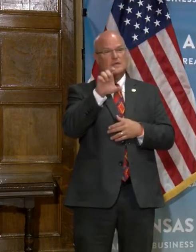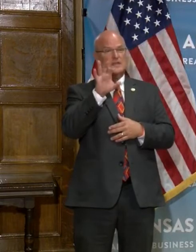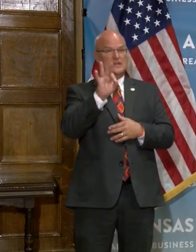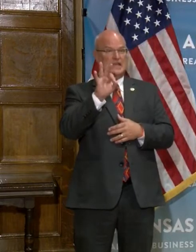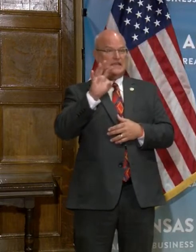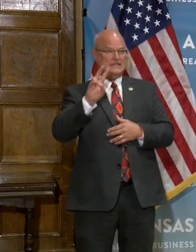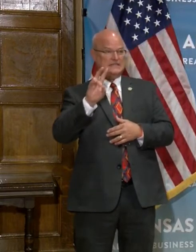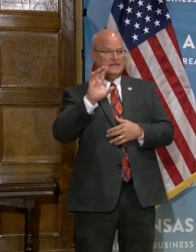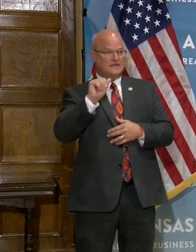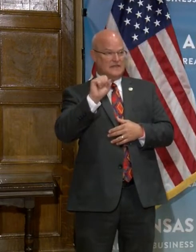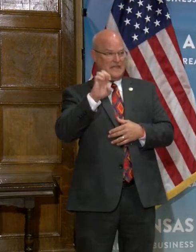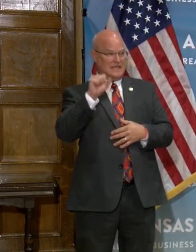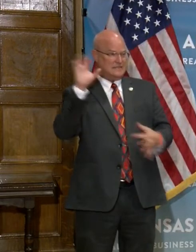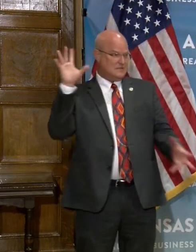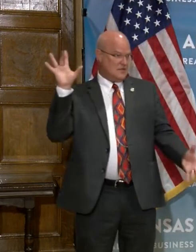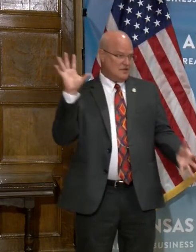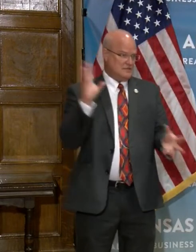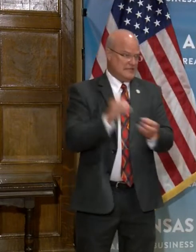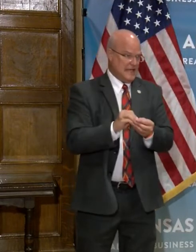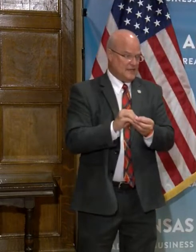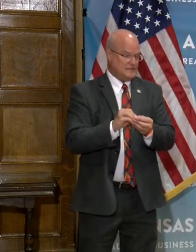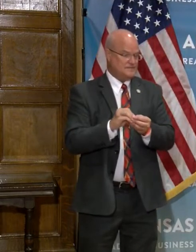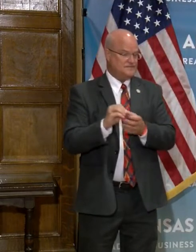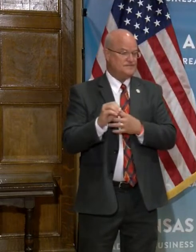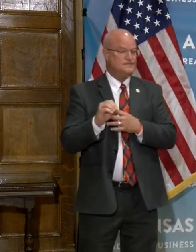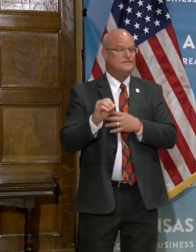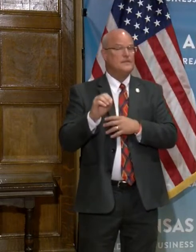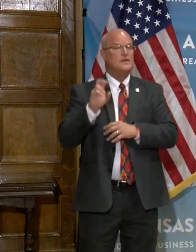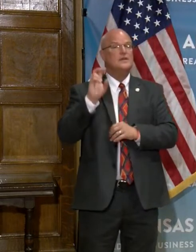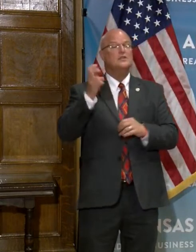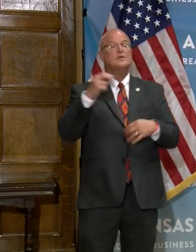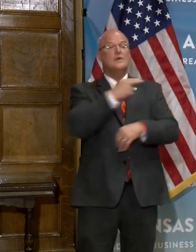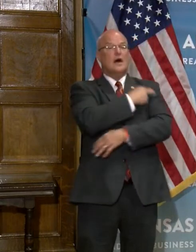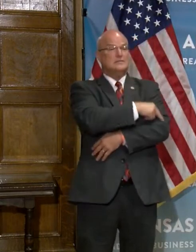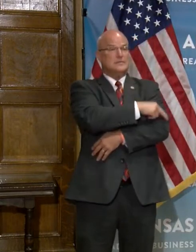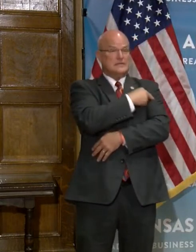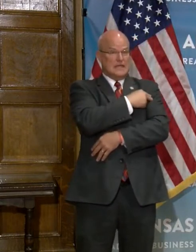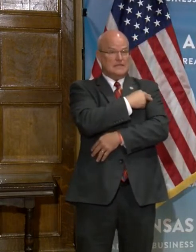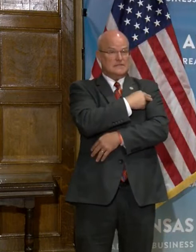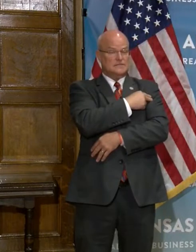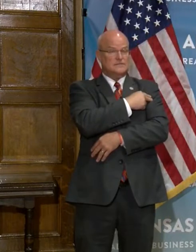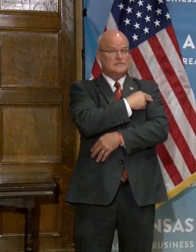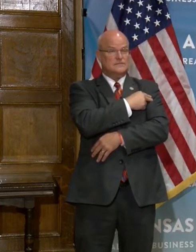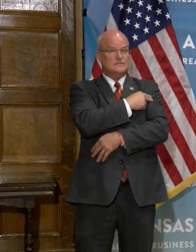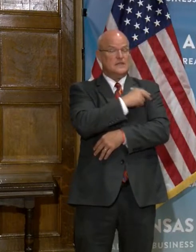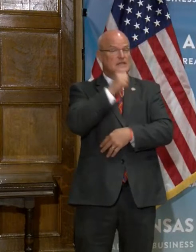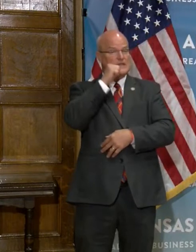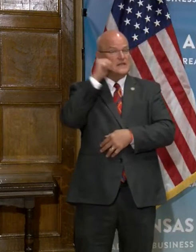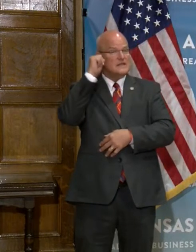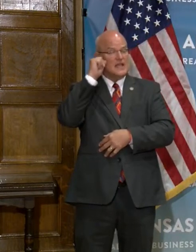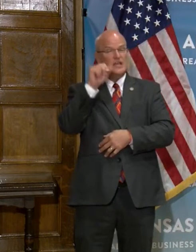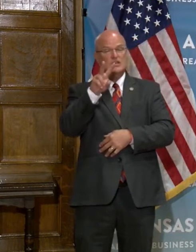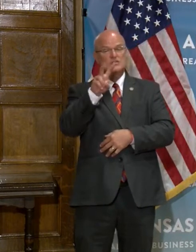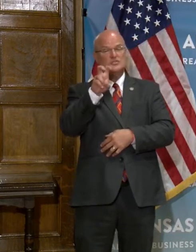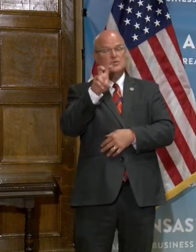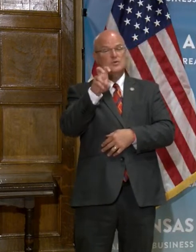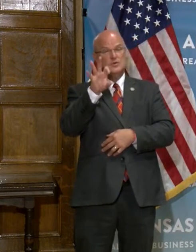21,197 cases in total. In terms of hospitalizations, we had yesterday